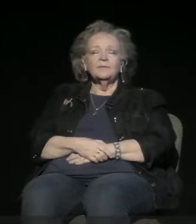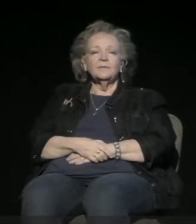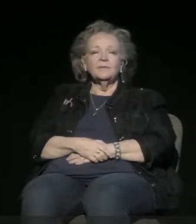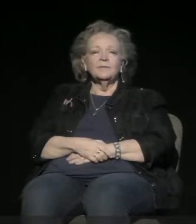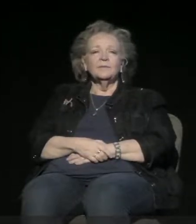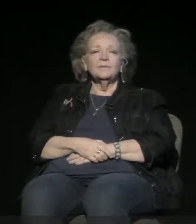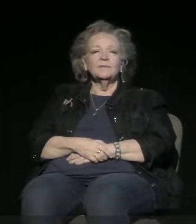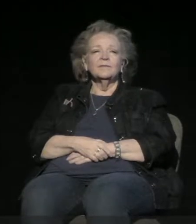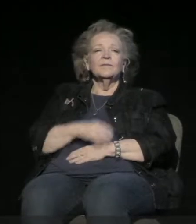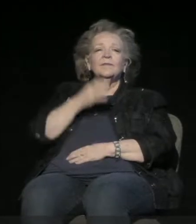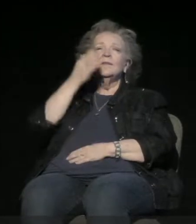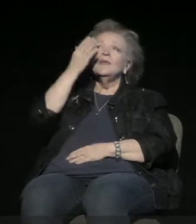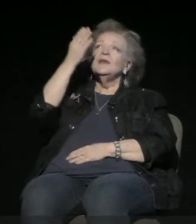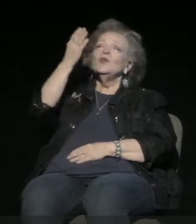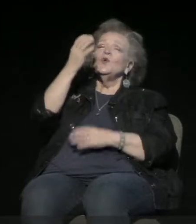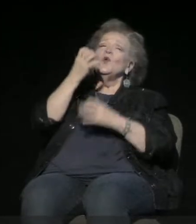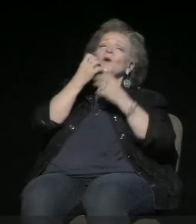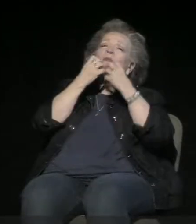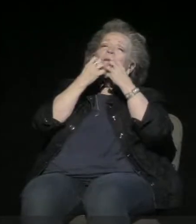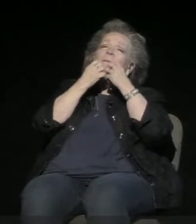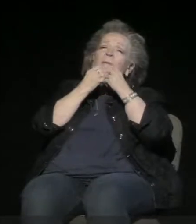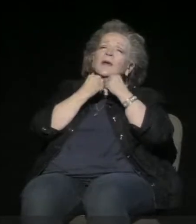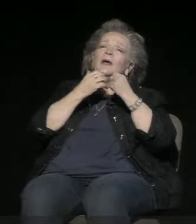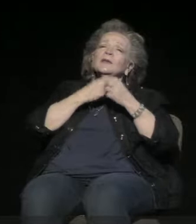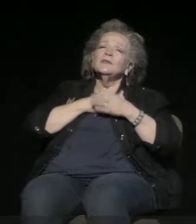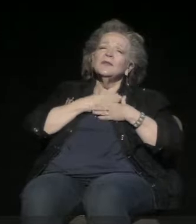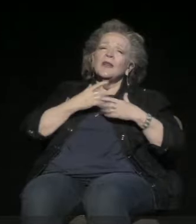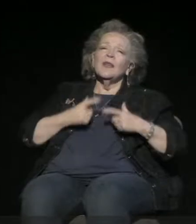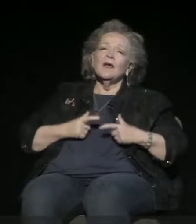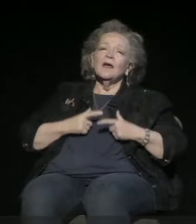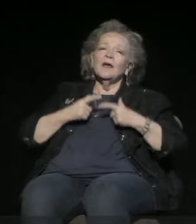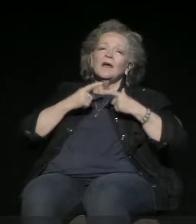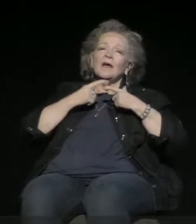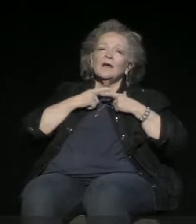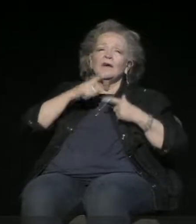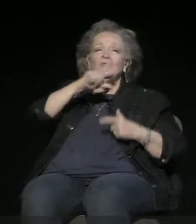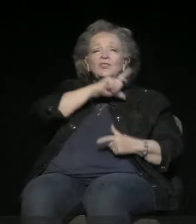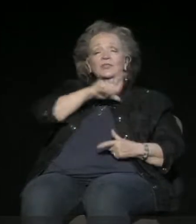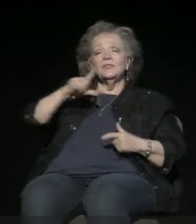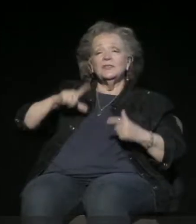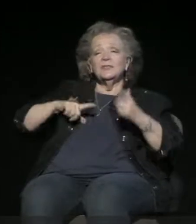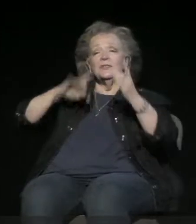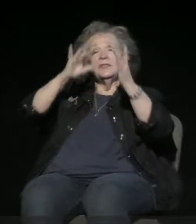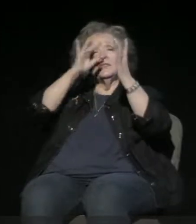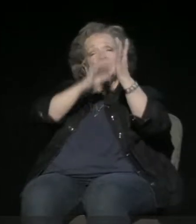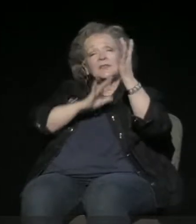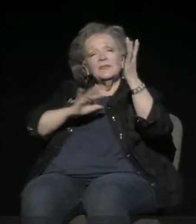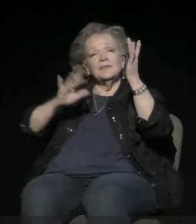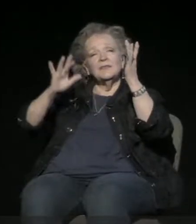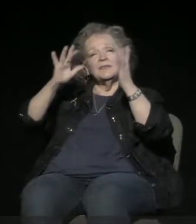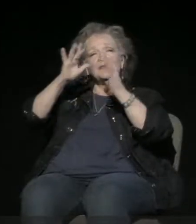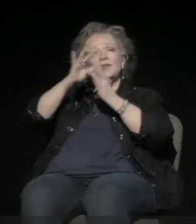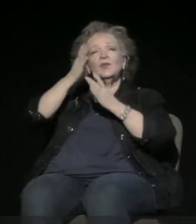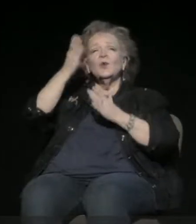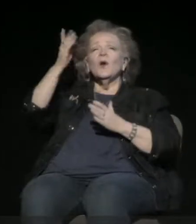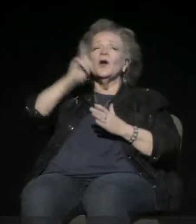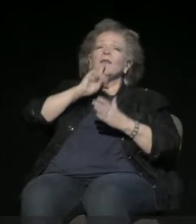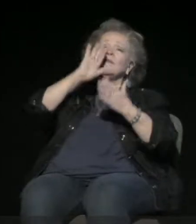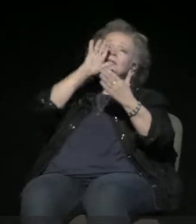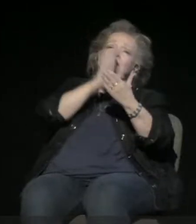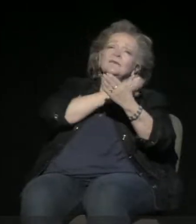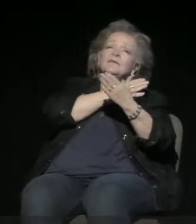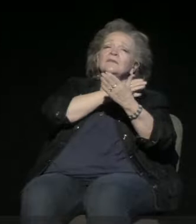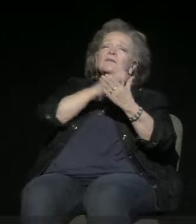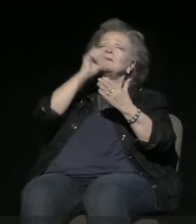Oh, are the passion of my heart, oh, Jesus. You